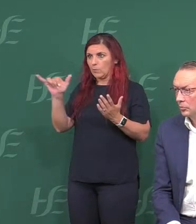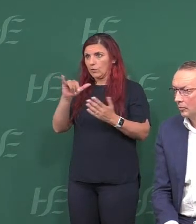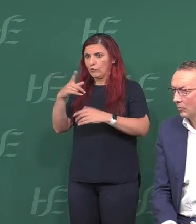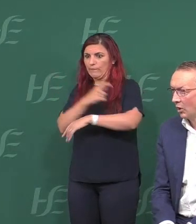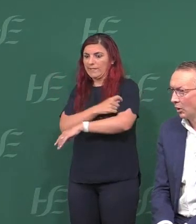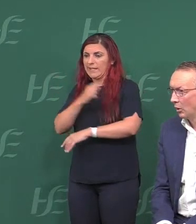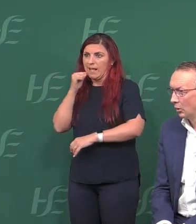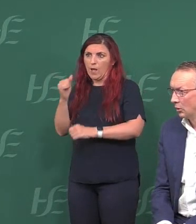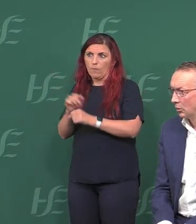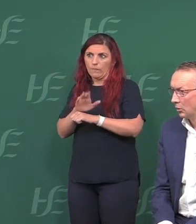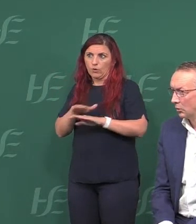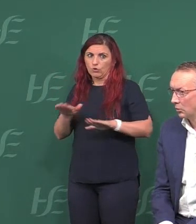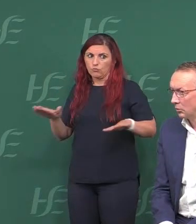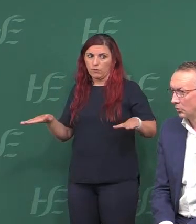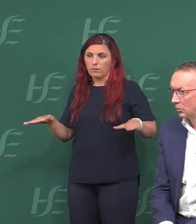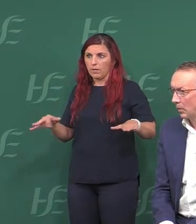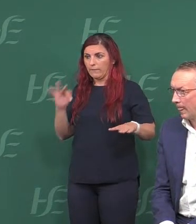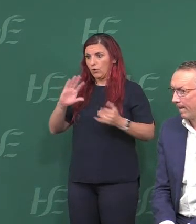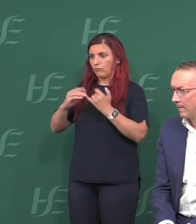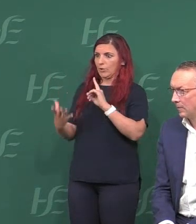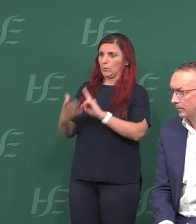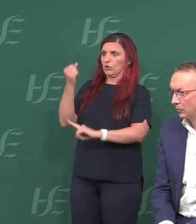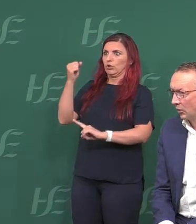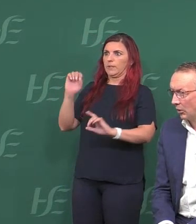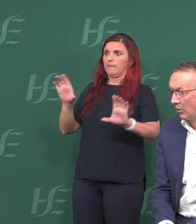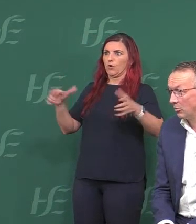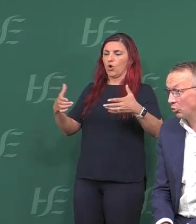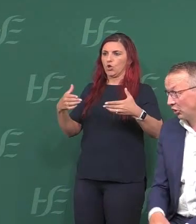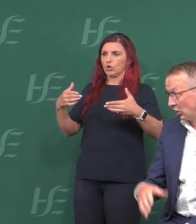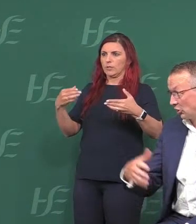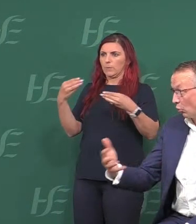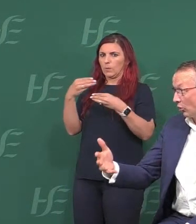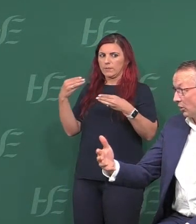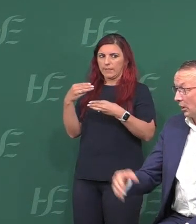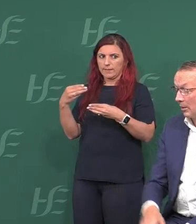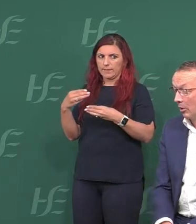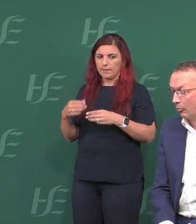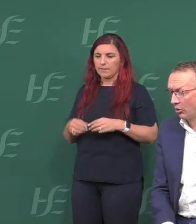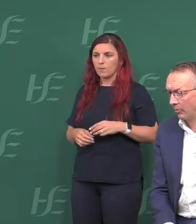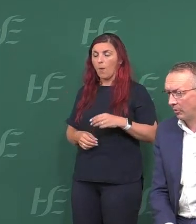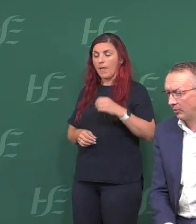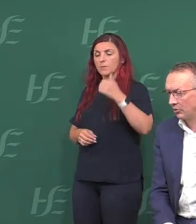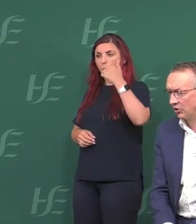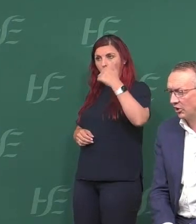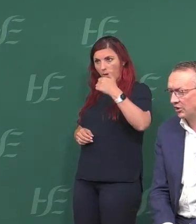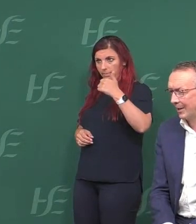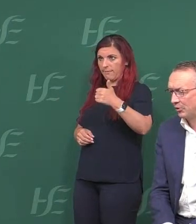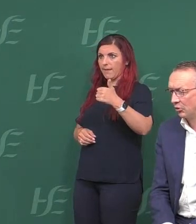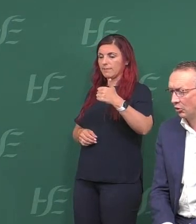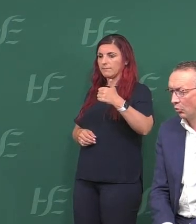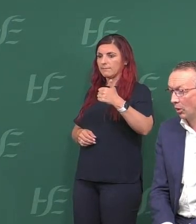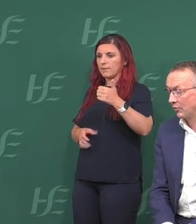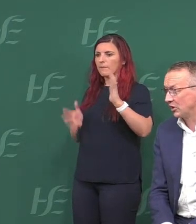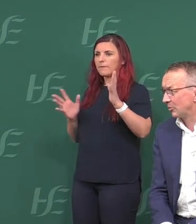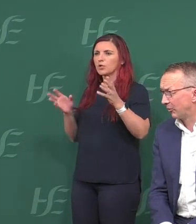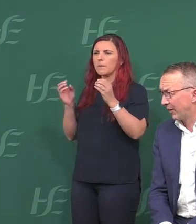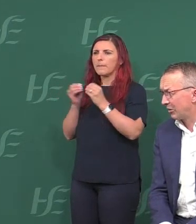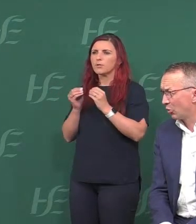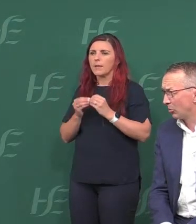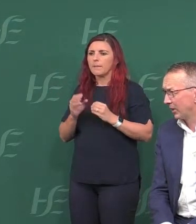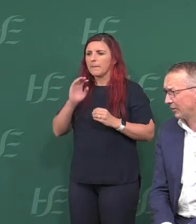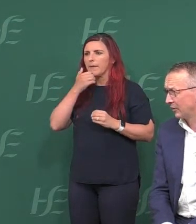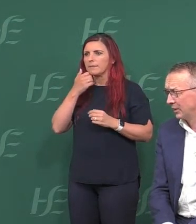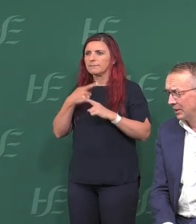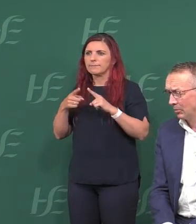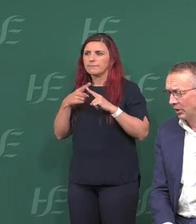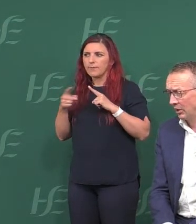for to reach that herd immunity threshold. Herd immunity is one. I brought it up not because it's an absolute goal. Obviously, it's a preferred